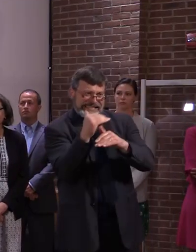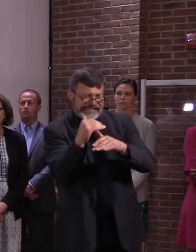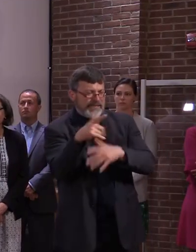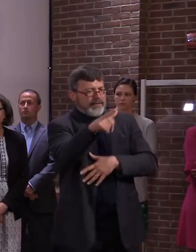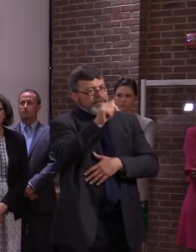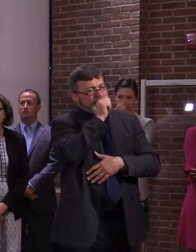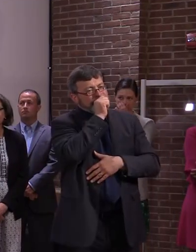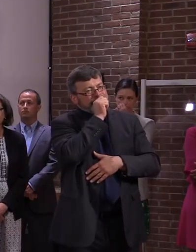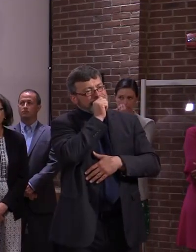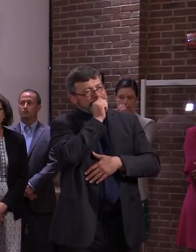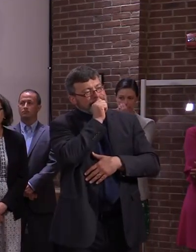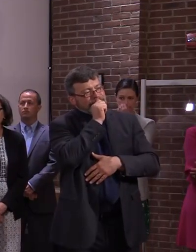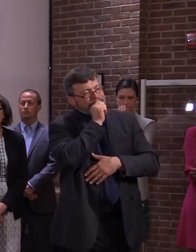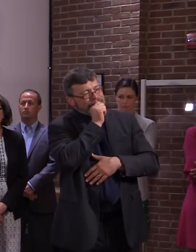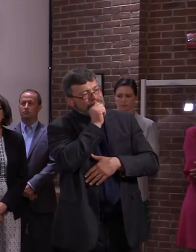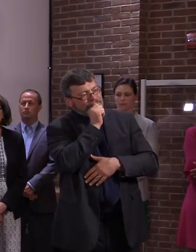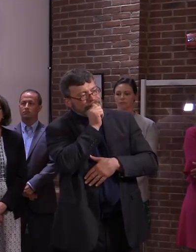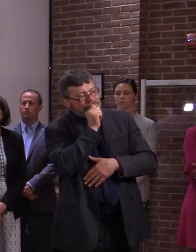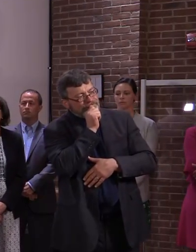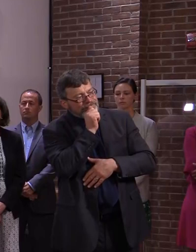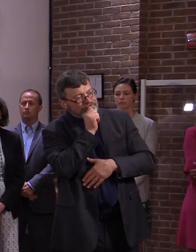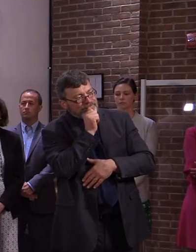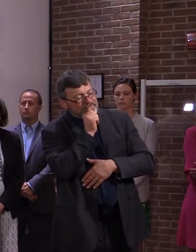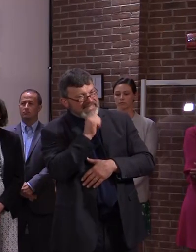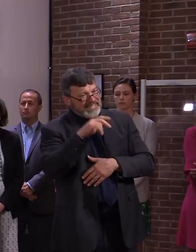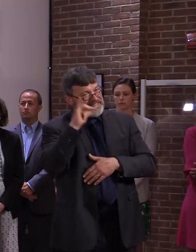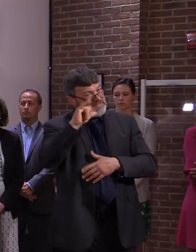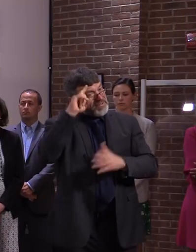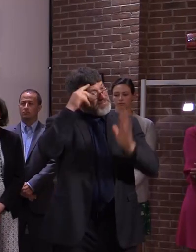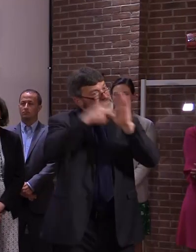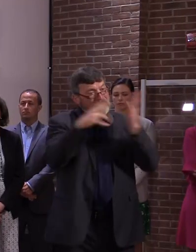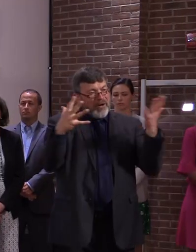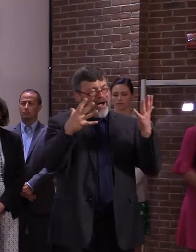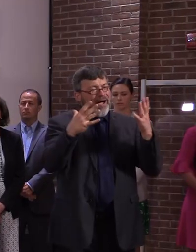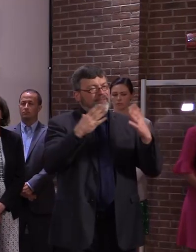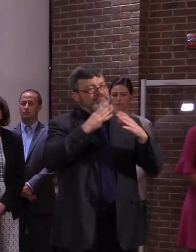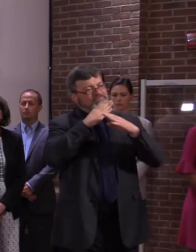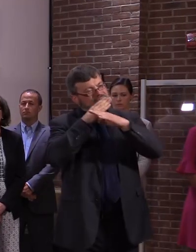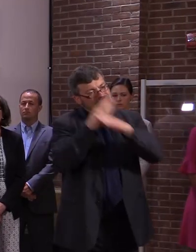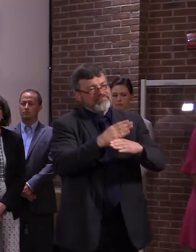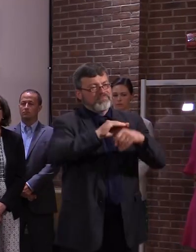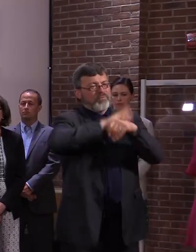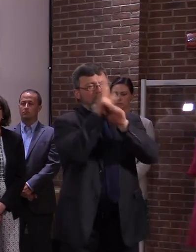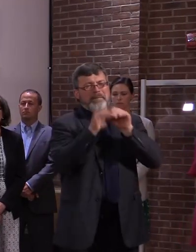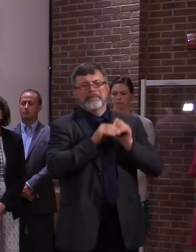about how to prevent the spread of a virus new to humanity, to